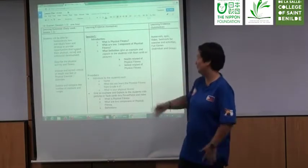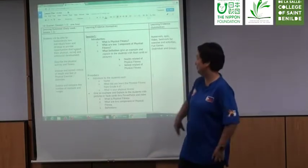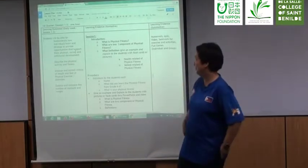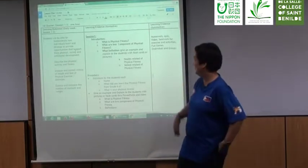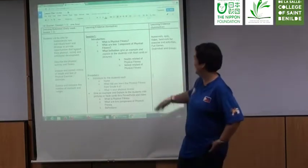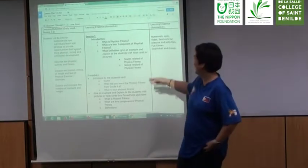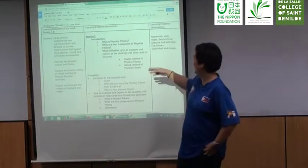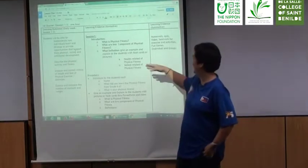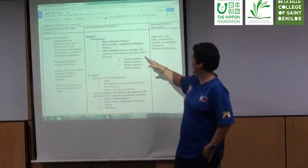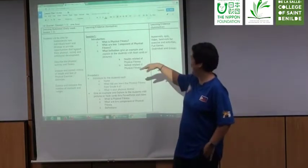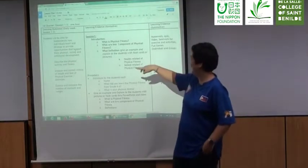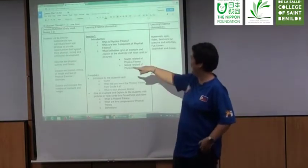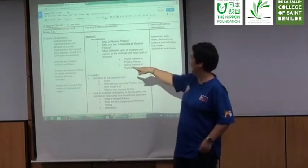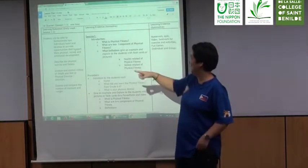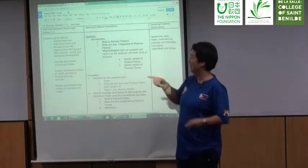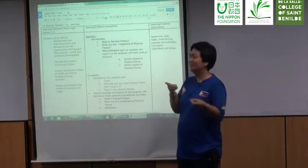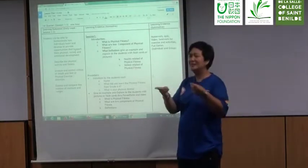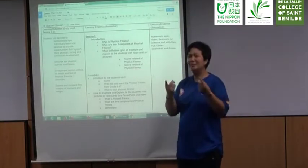Interacting with a smile.